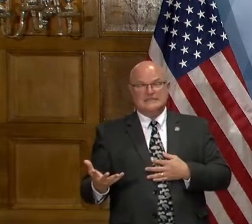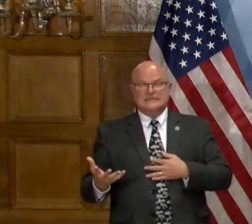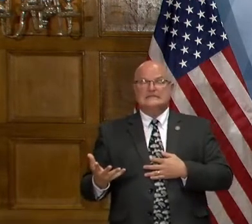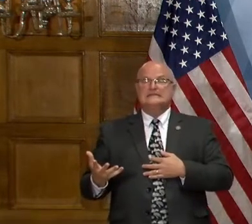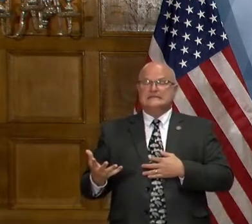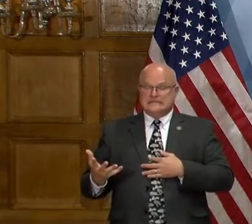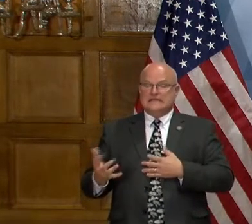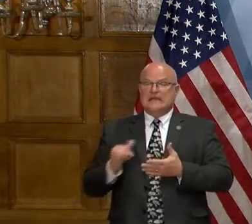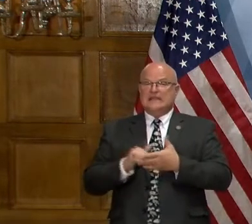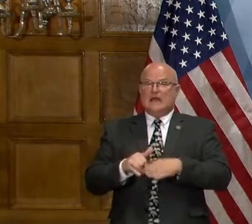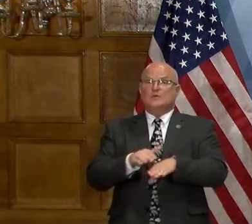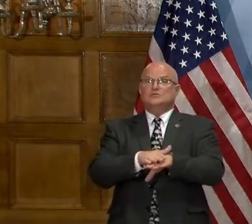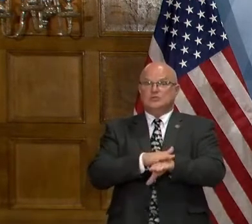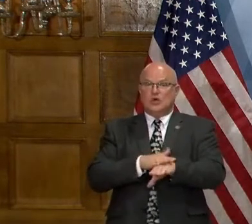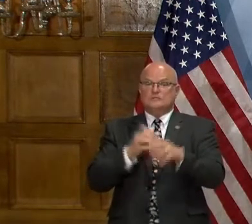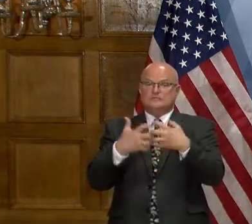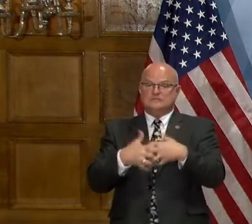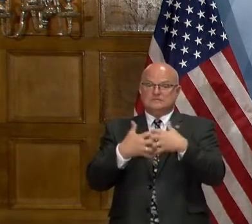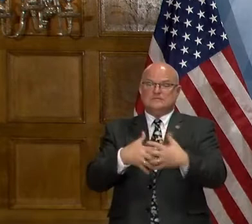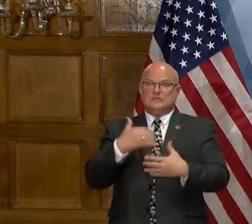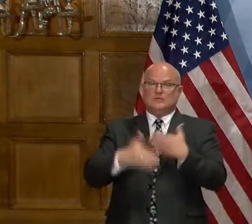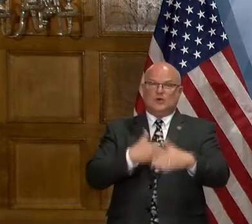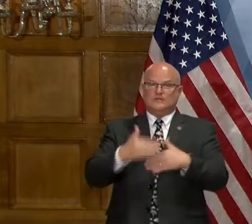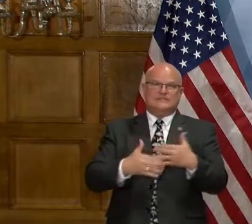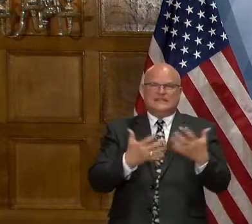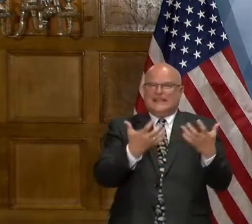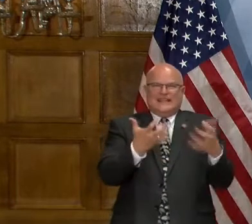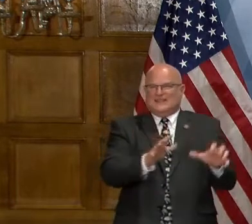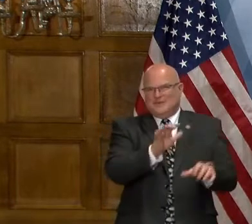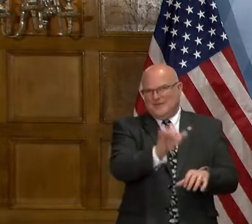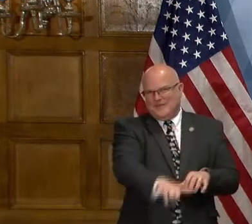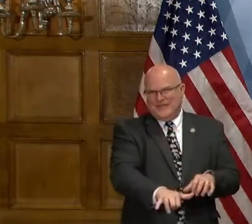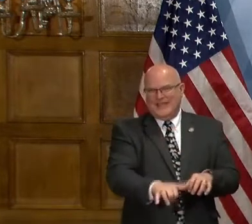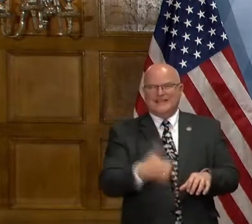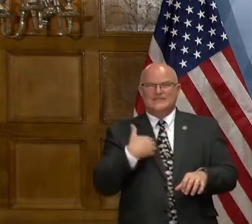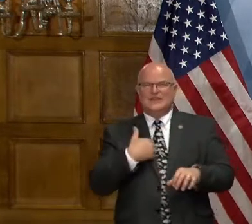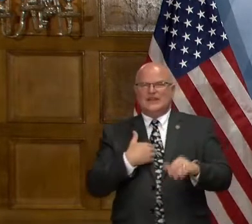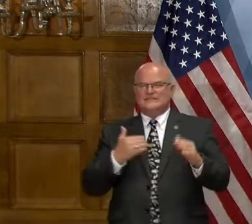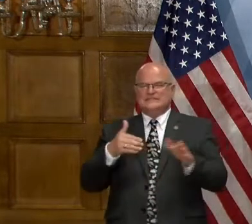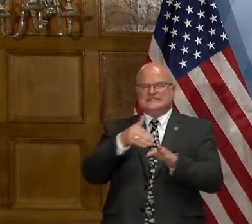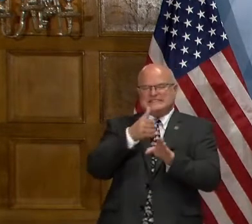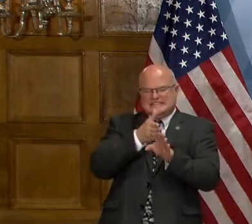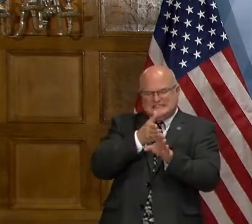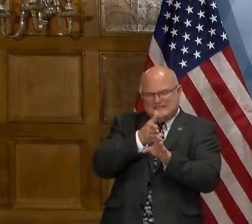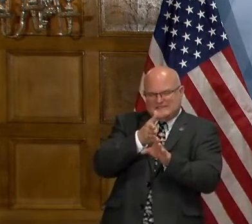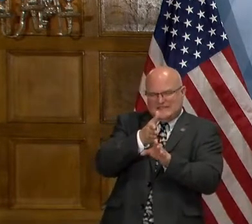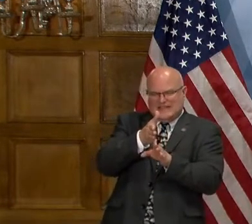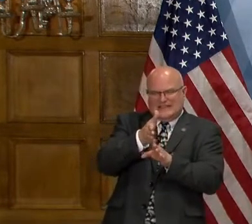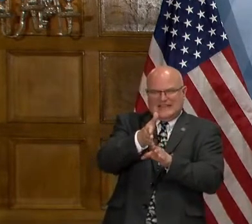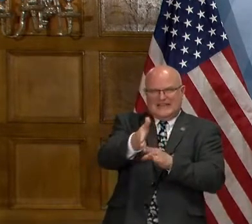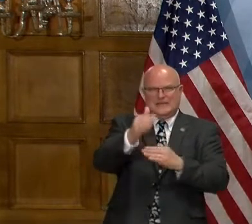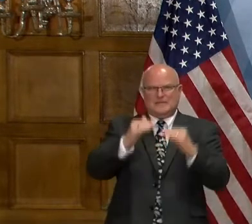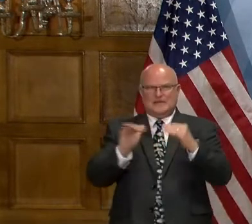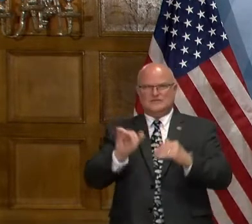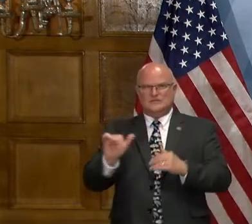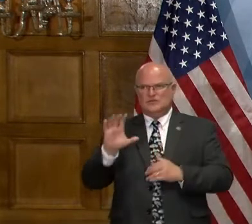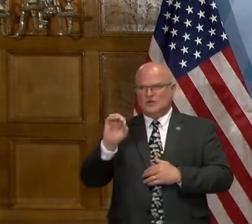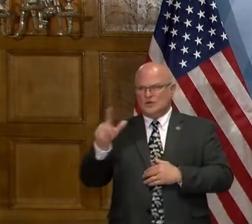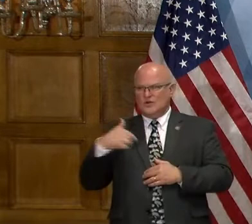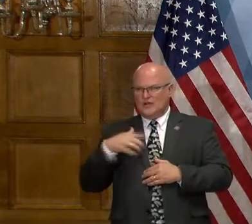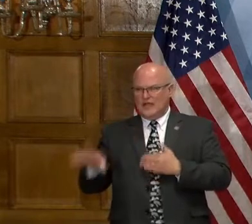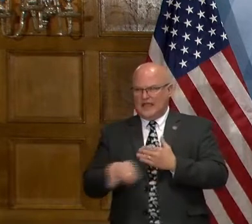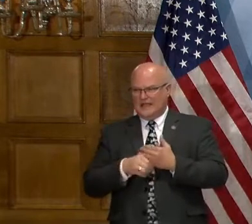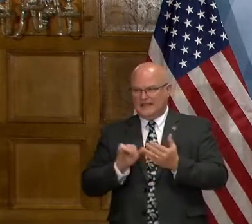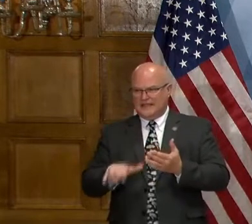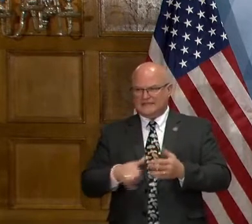that would slow up the manufacturing process, so they don't want to do that. So we have to walk that fine line and balance the two. Colonel, do you have anything else